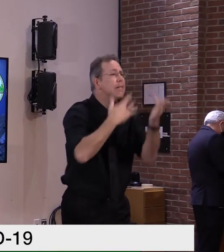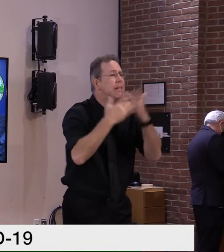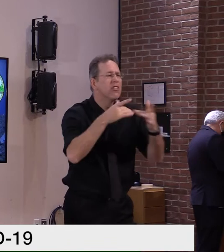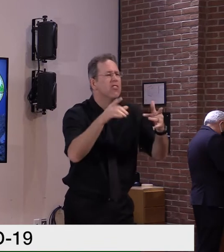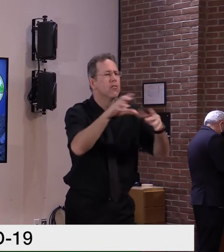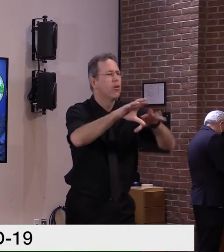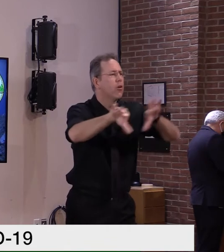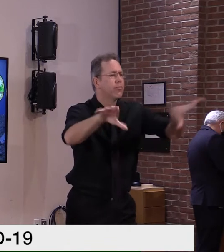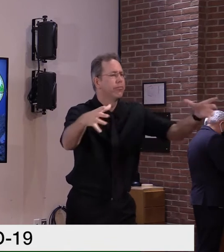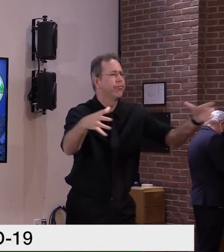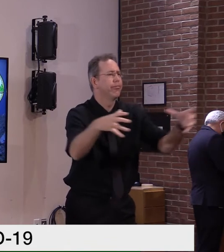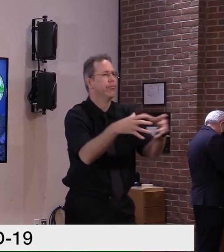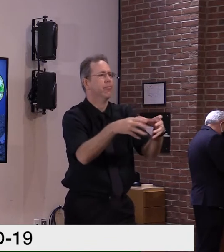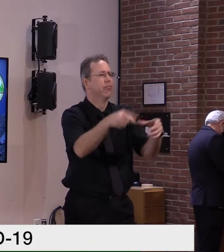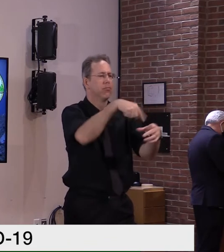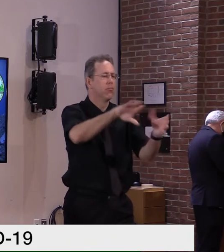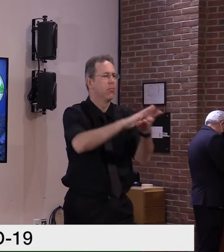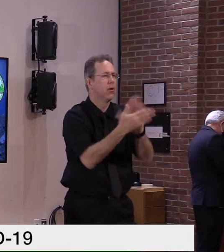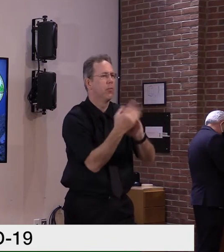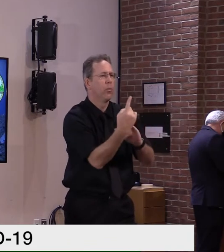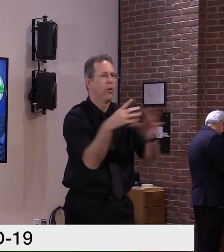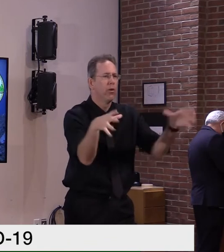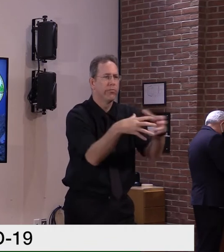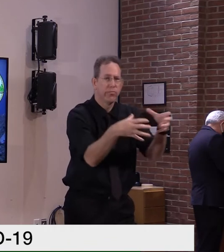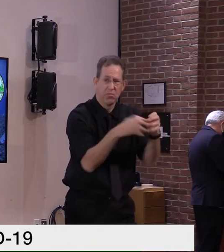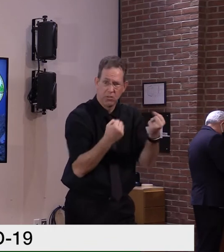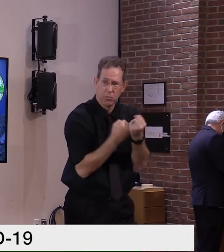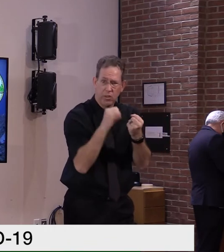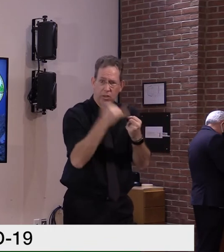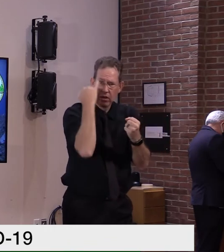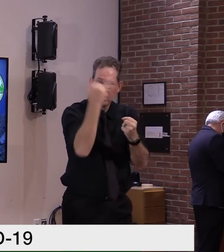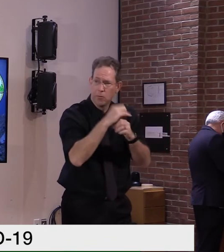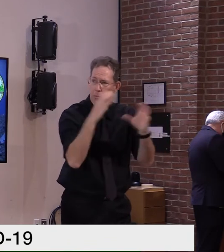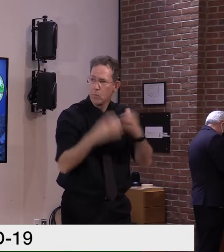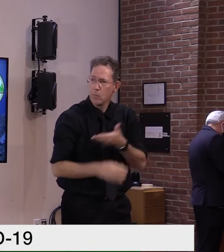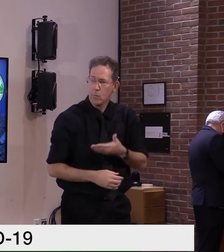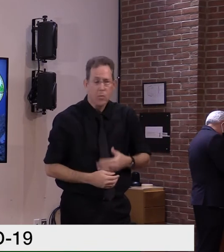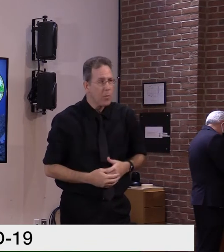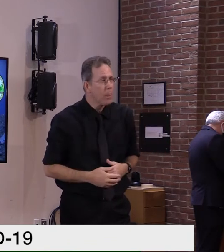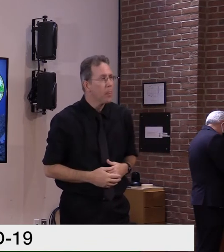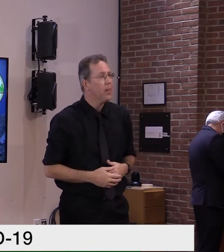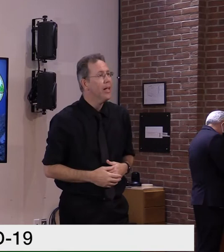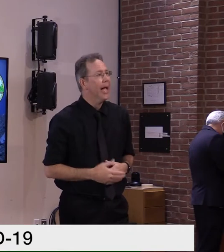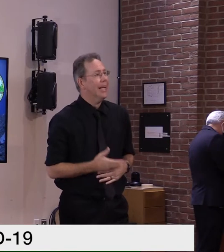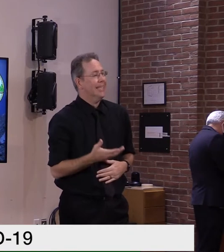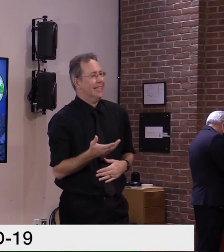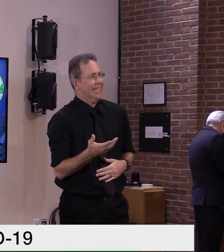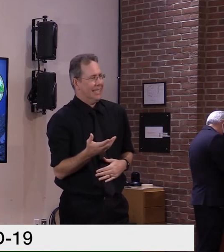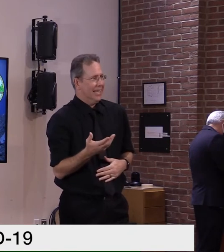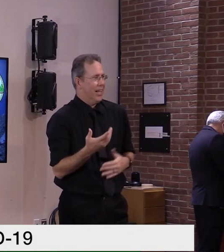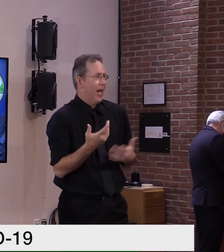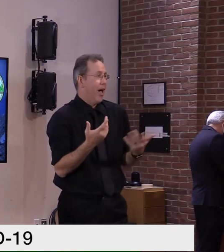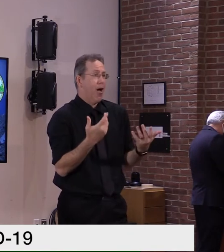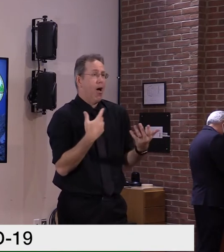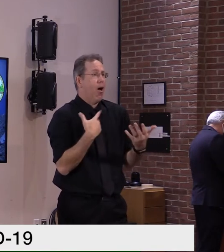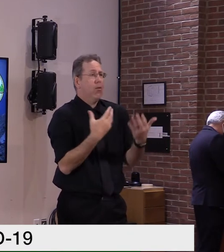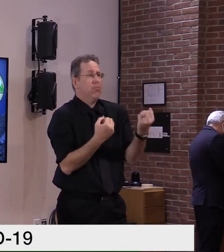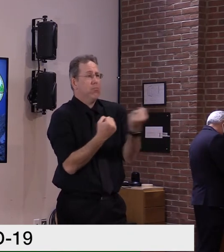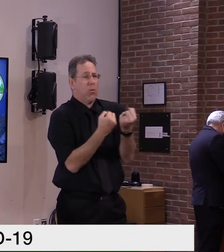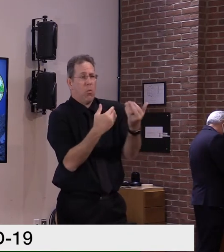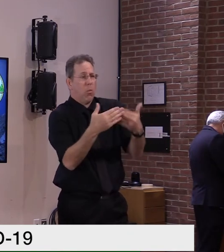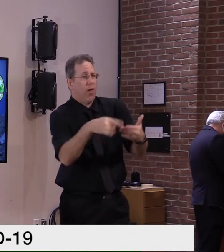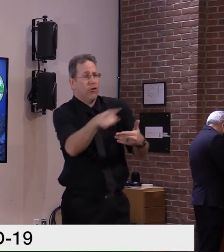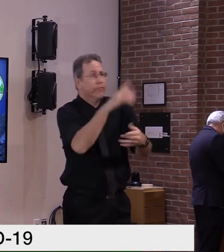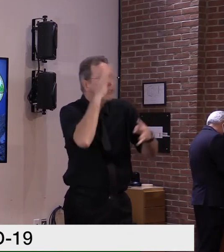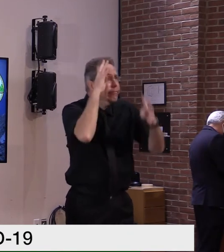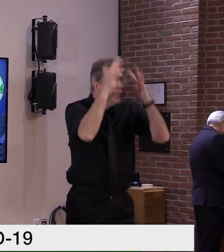will consider this to get them back in the black, because they can't go on like this, and Vermont just doesn't have